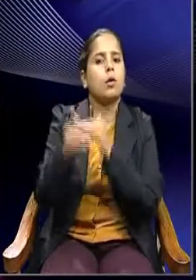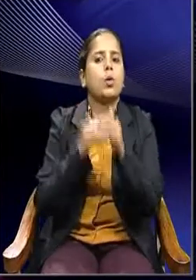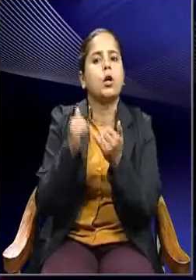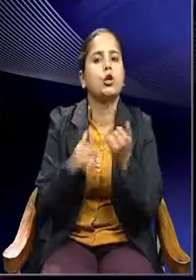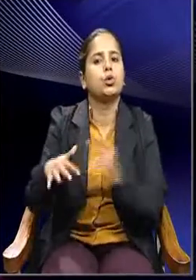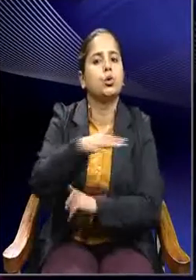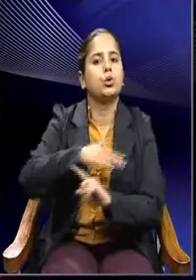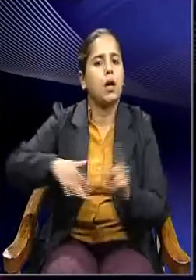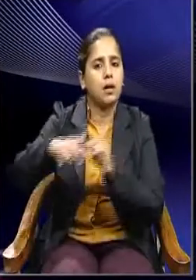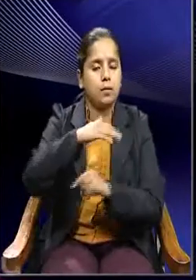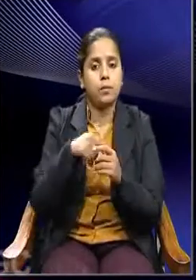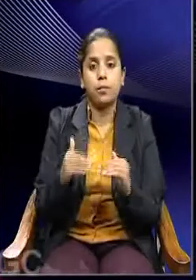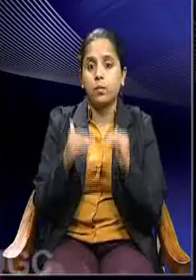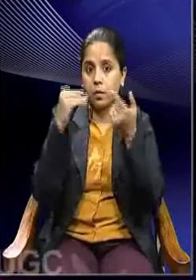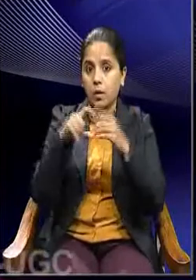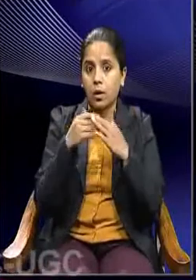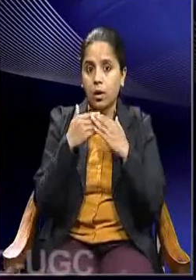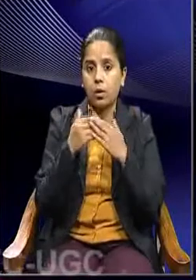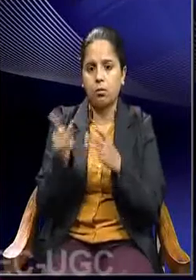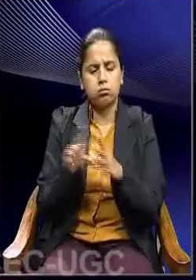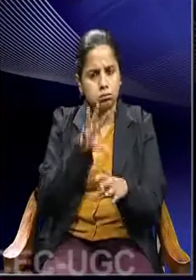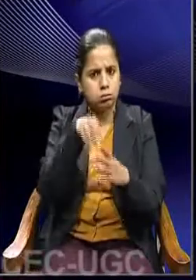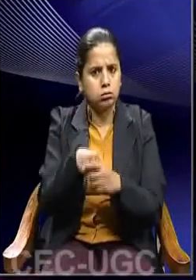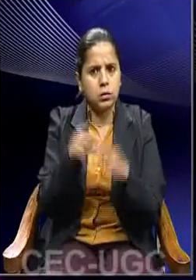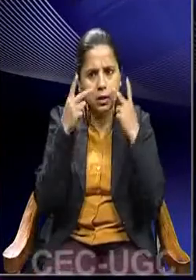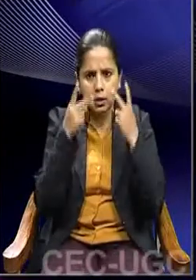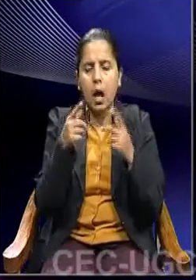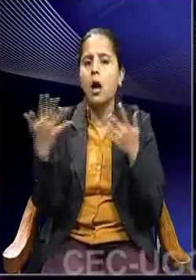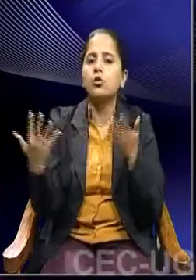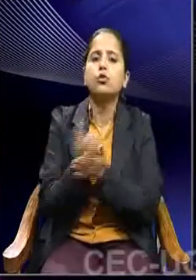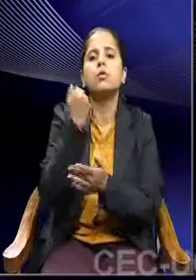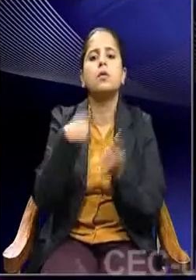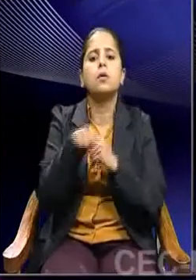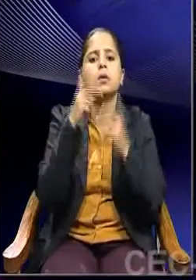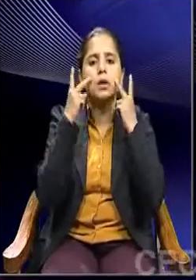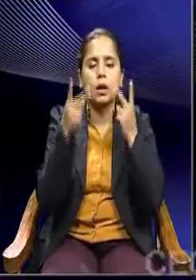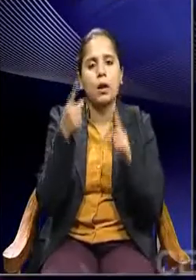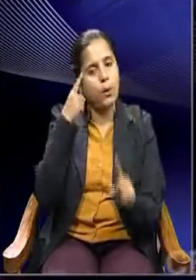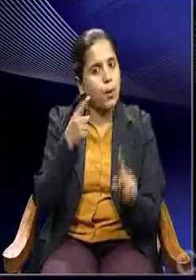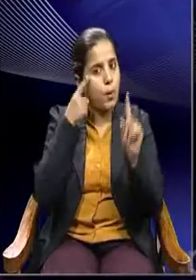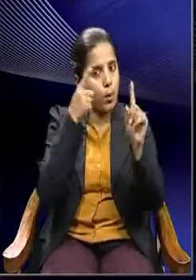society. Higher education contributes to the achievement